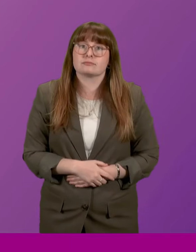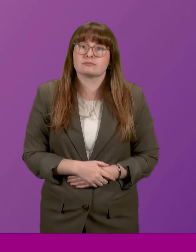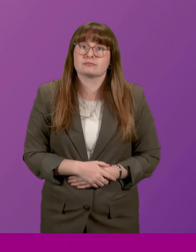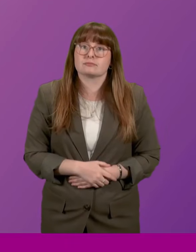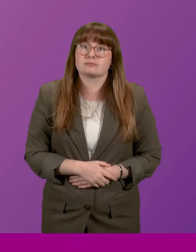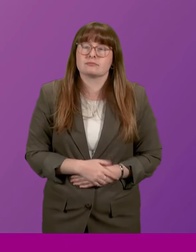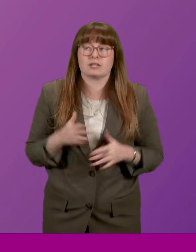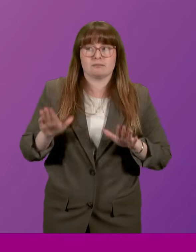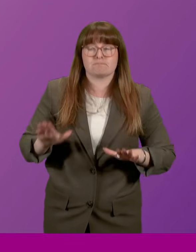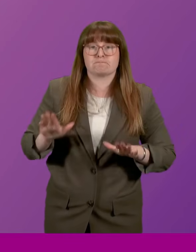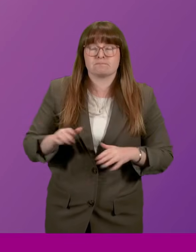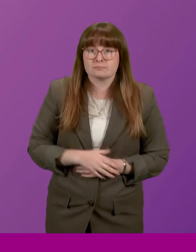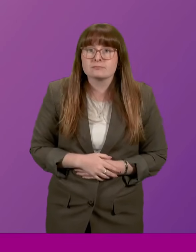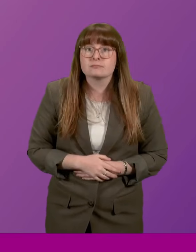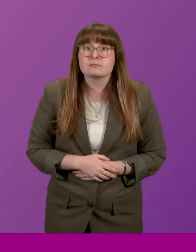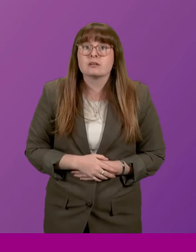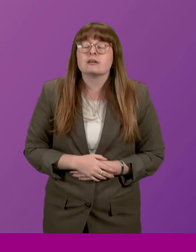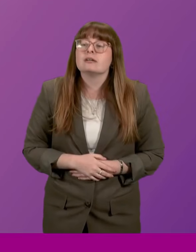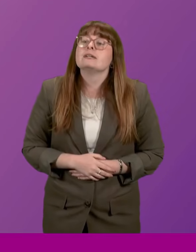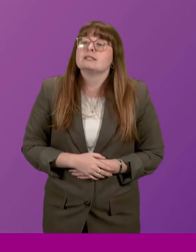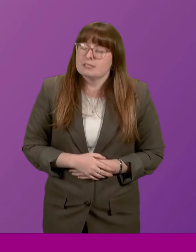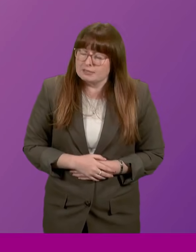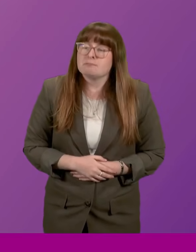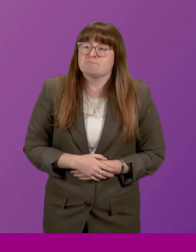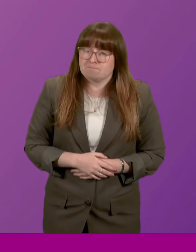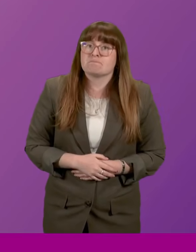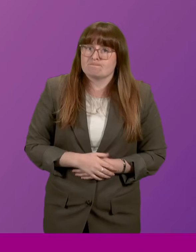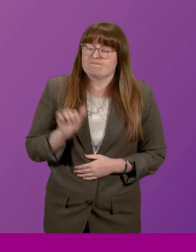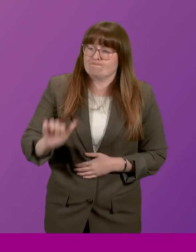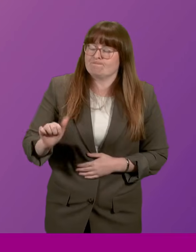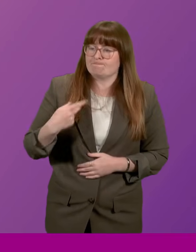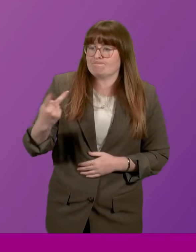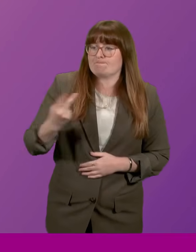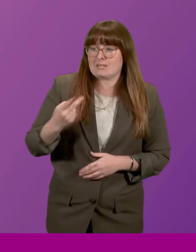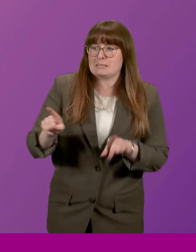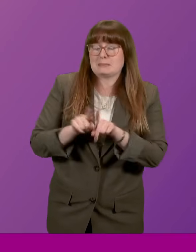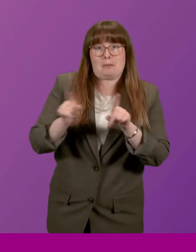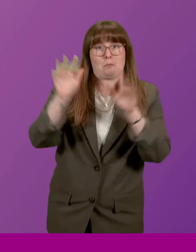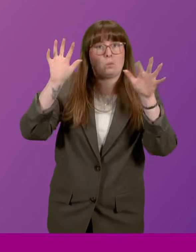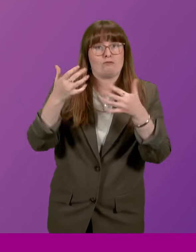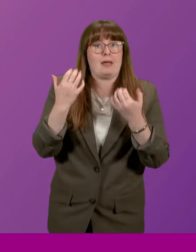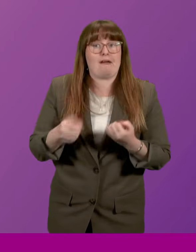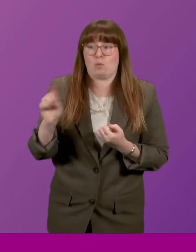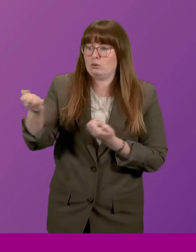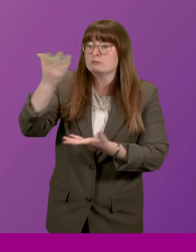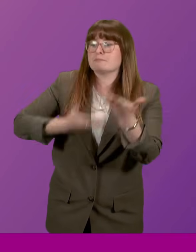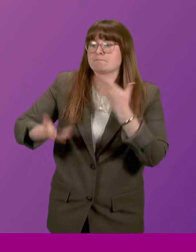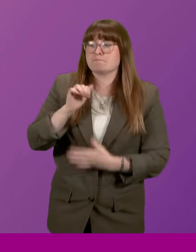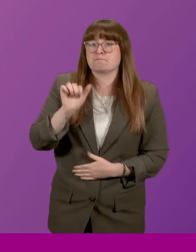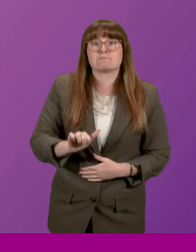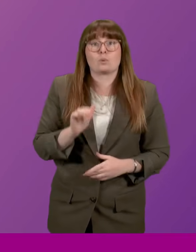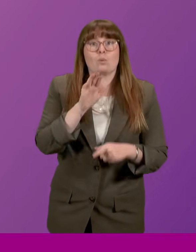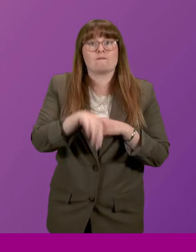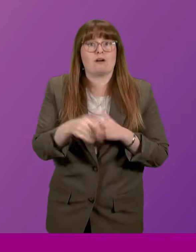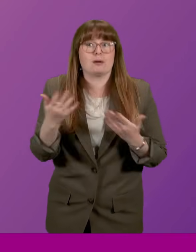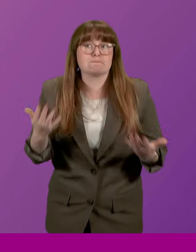Thank you. Presiding Officer, I do share the concern that Annabel Ewing has expressed to Parliament about the